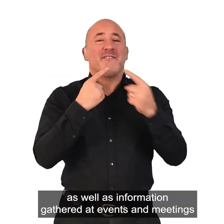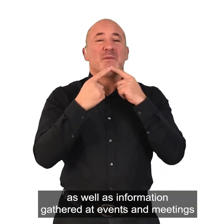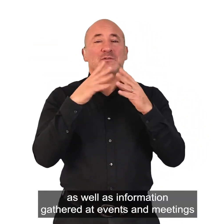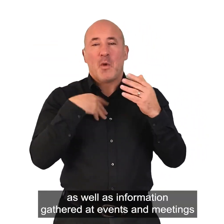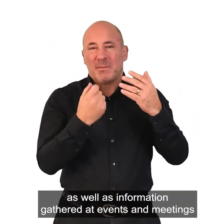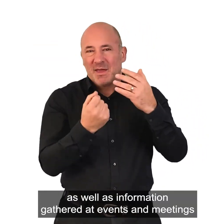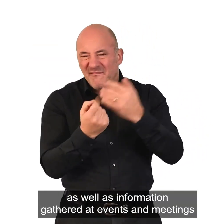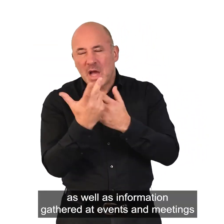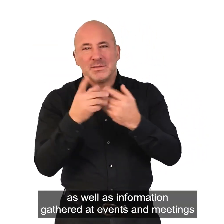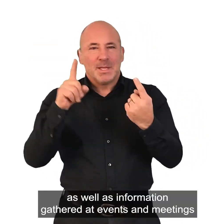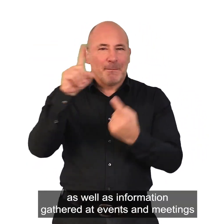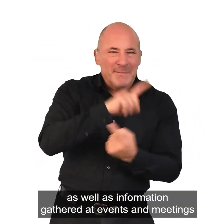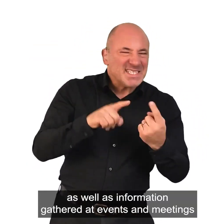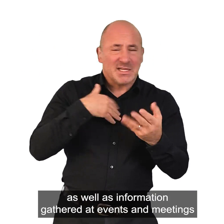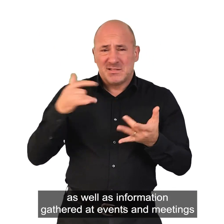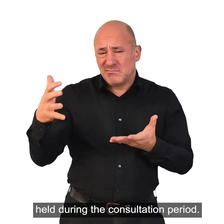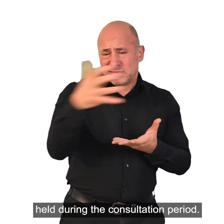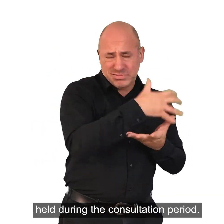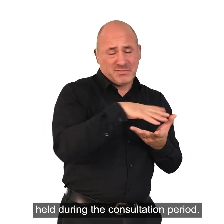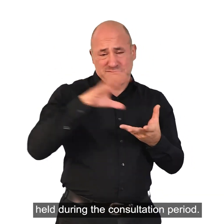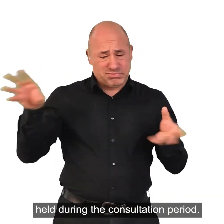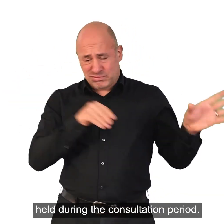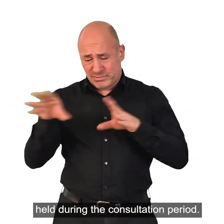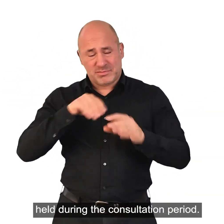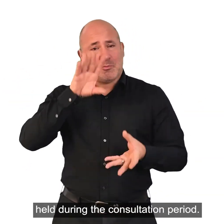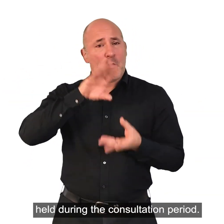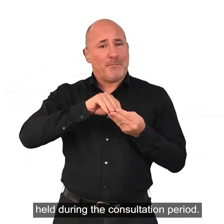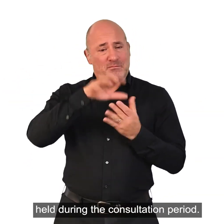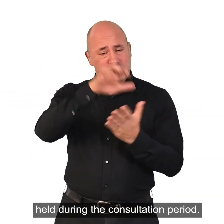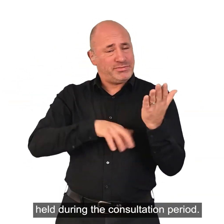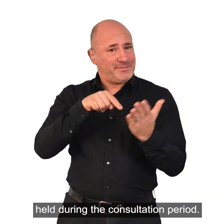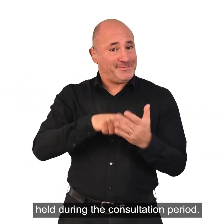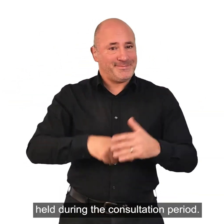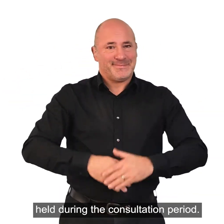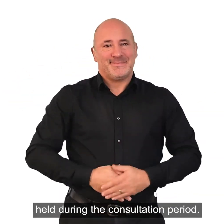as well as information gathered at events and meetings held during the consultation period.